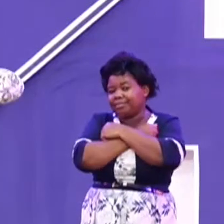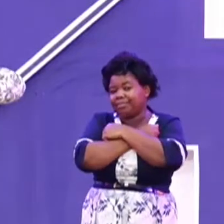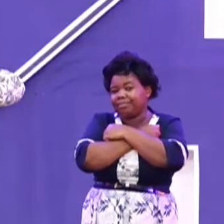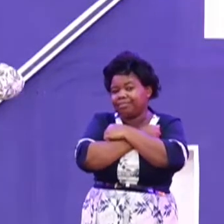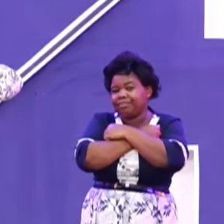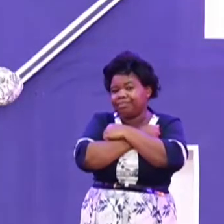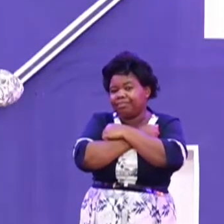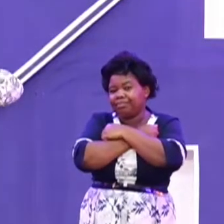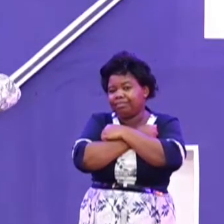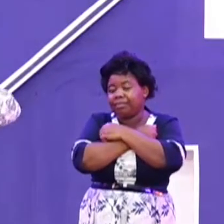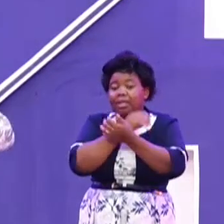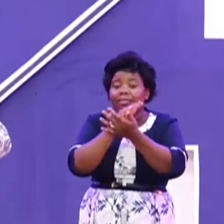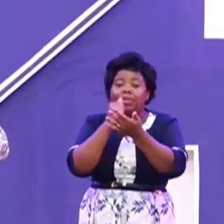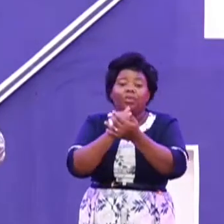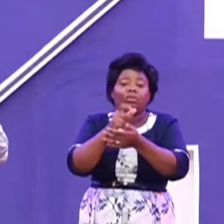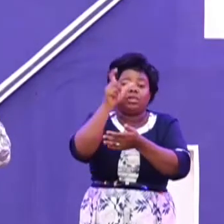because he's somebody of